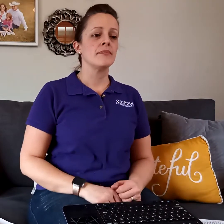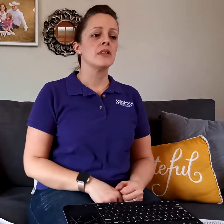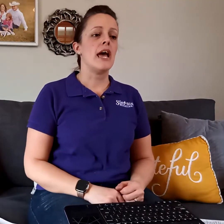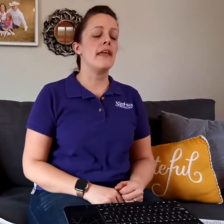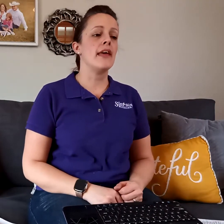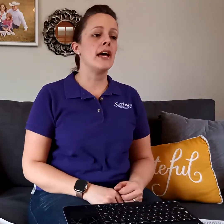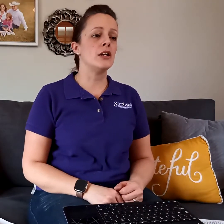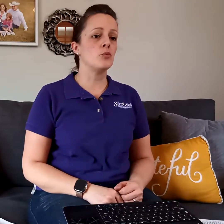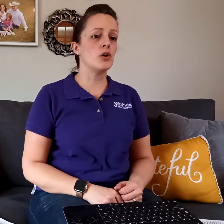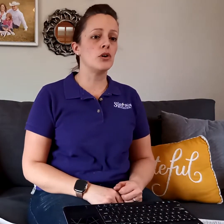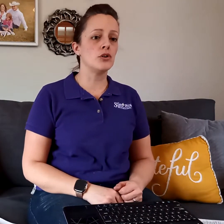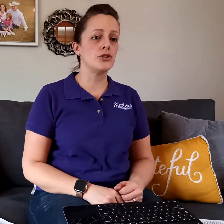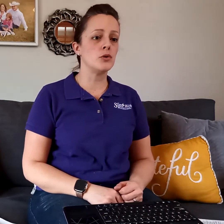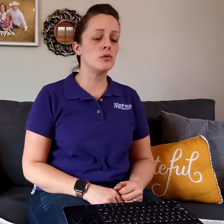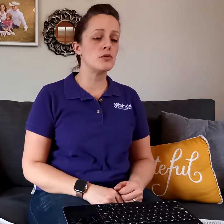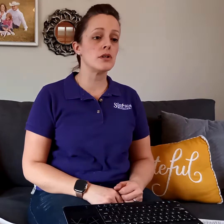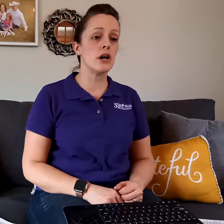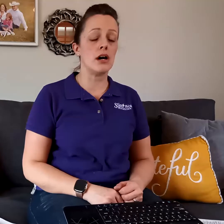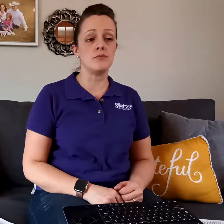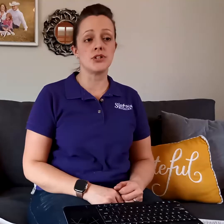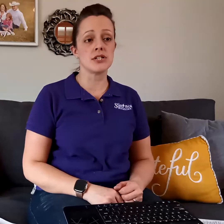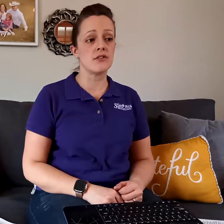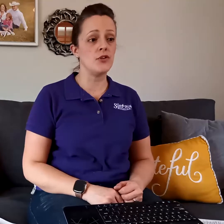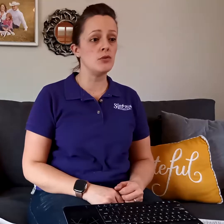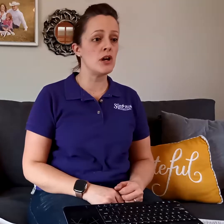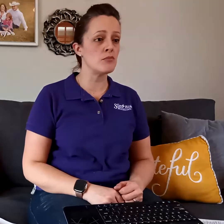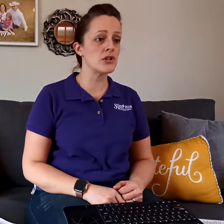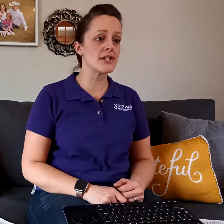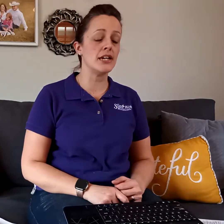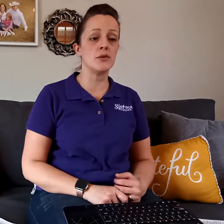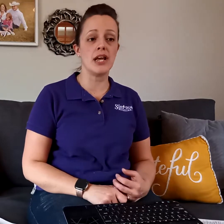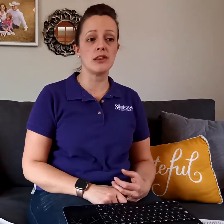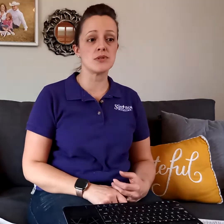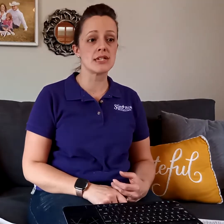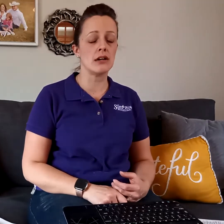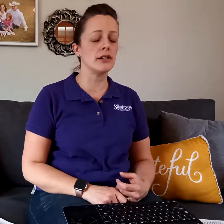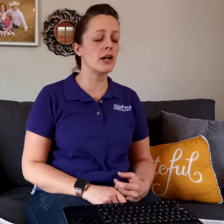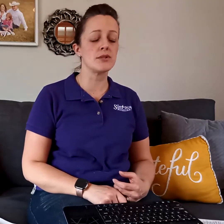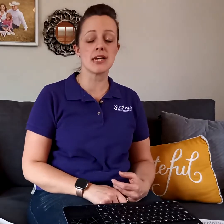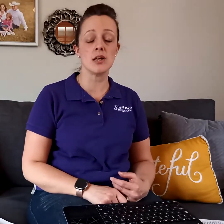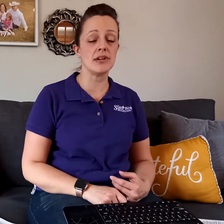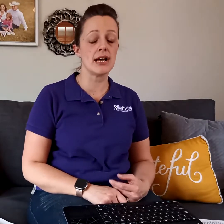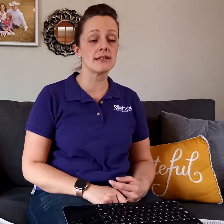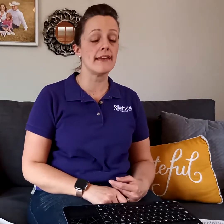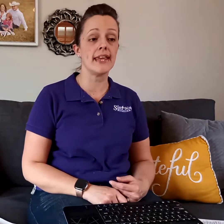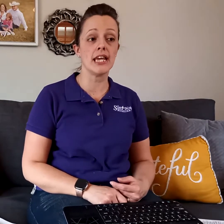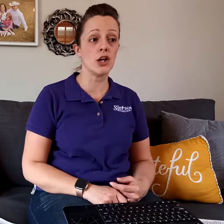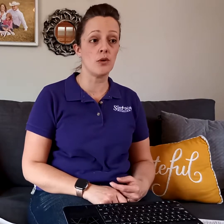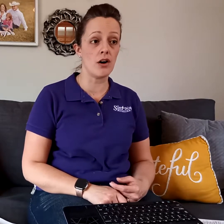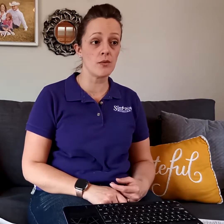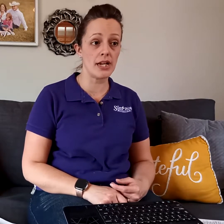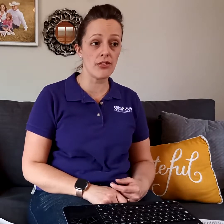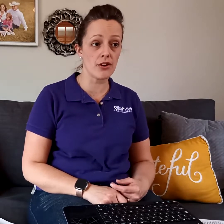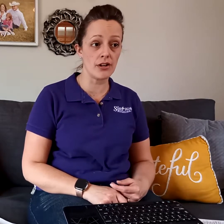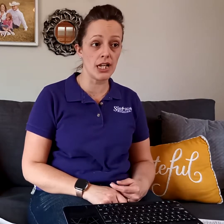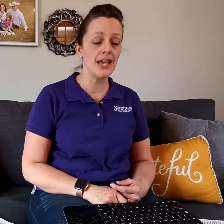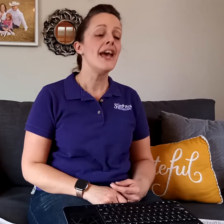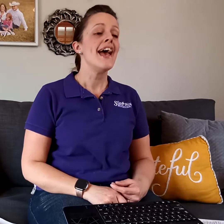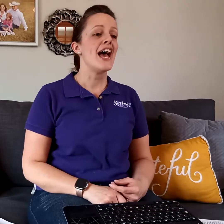And then we'll do just a few numbers. I know Nick was telling me last night that he can go all the way to 30. And